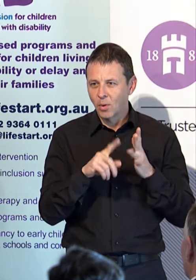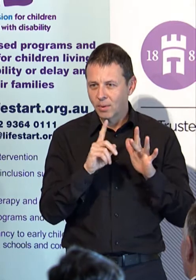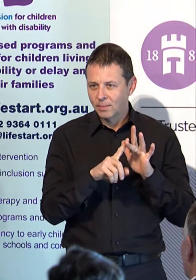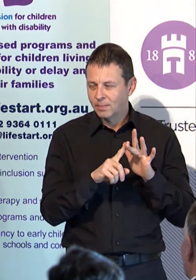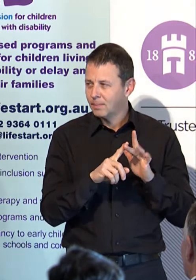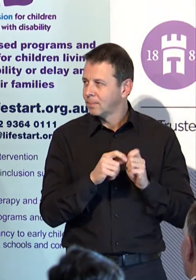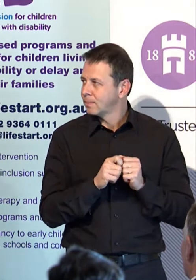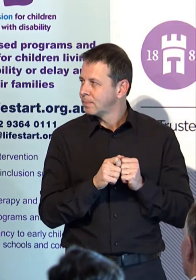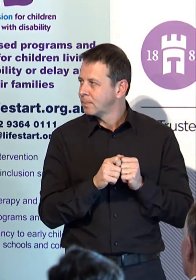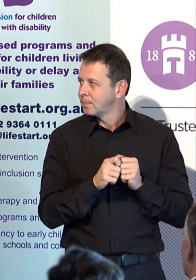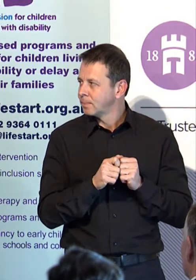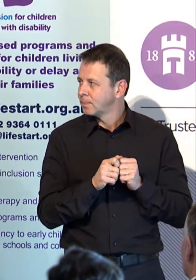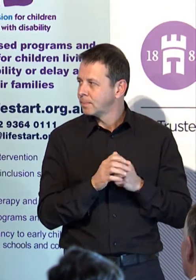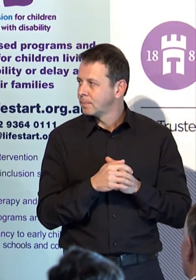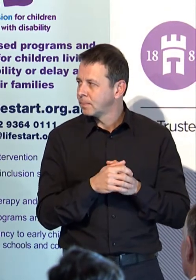Our